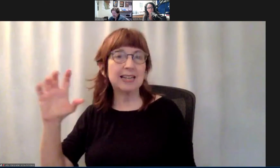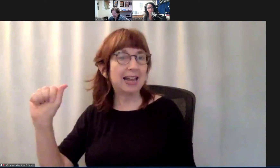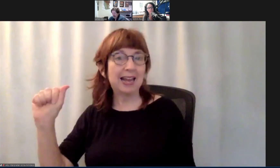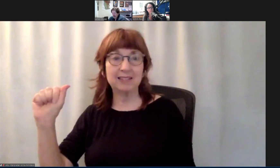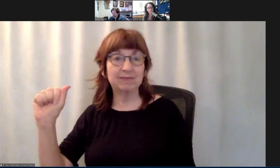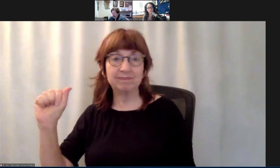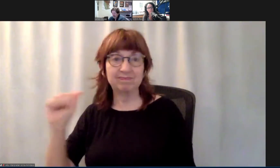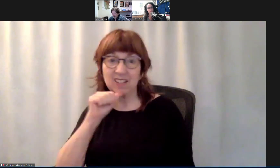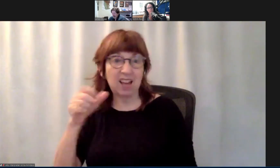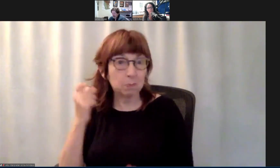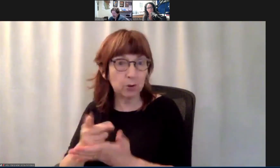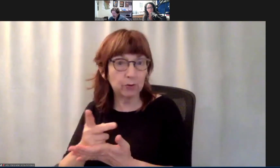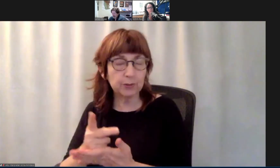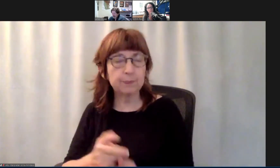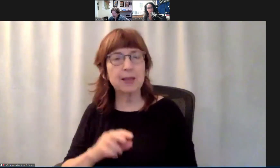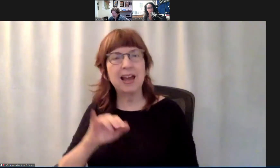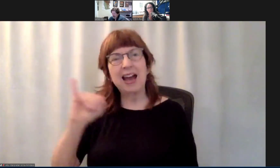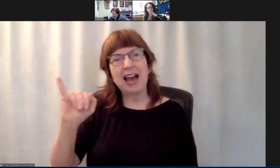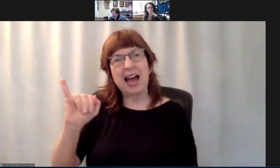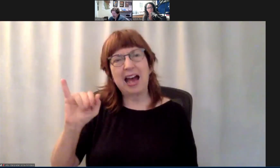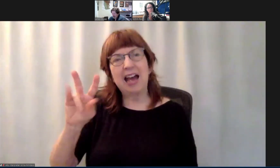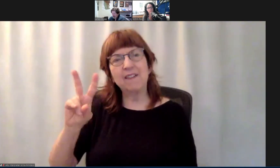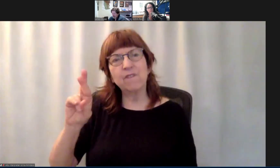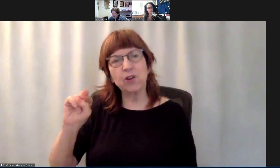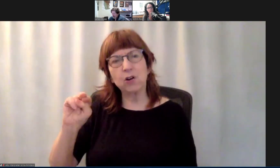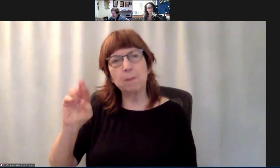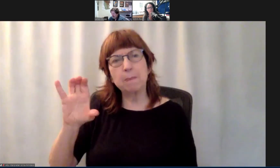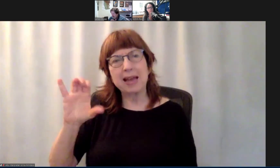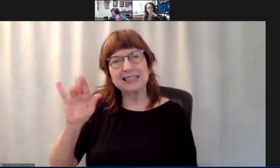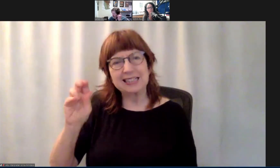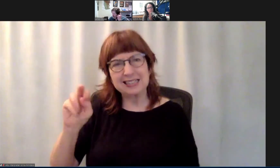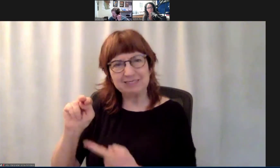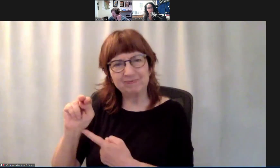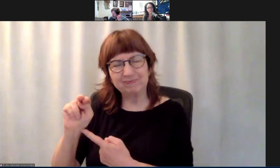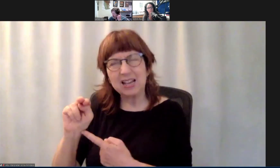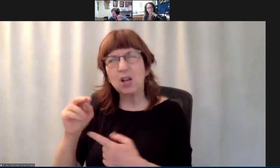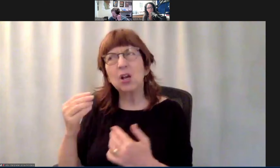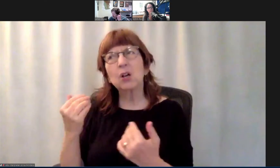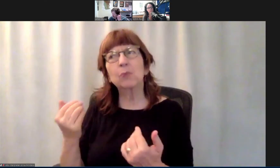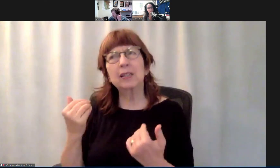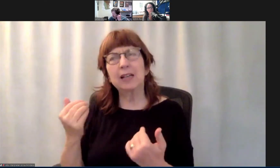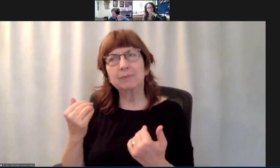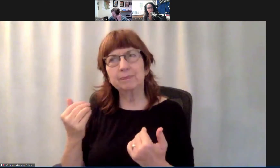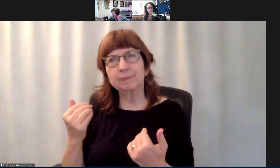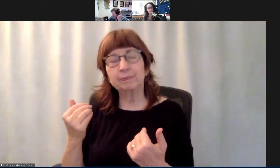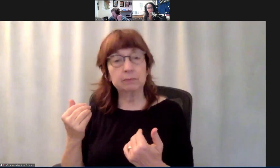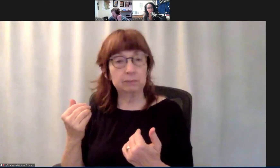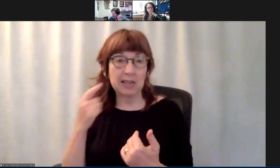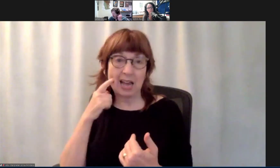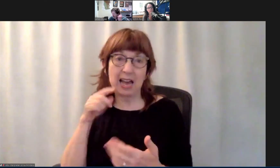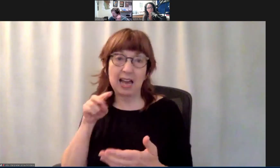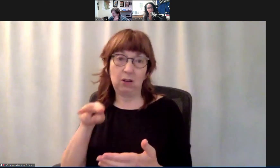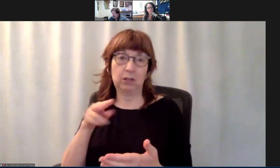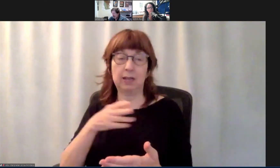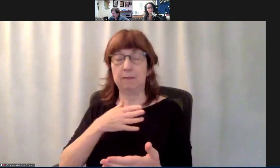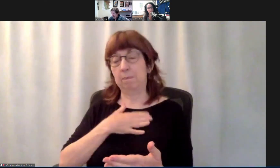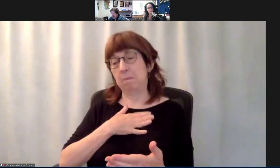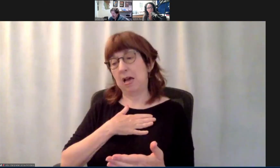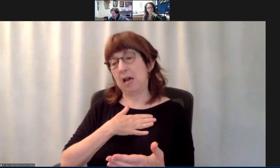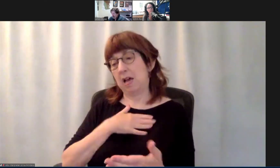FDA. Ivermectin is, at this point, as I look at it in my